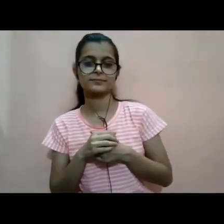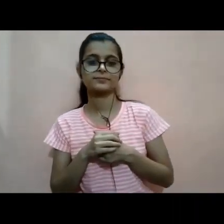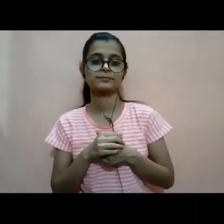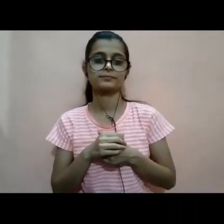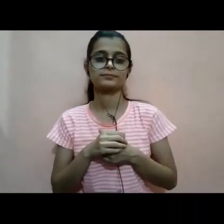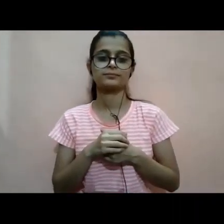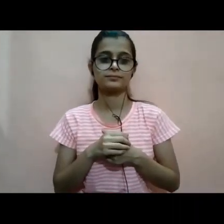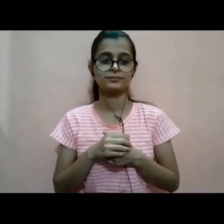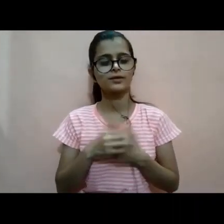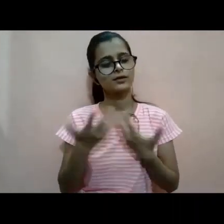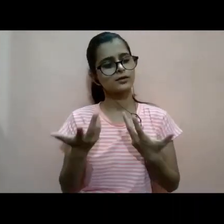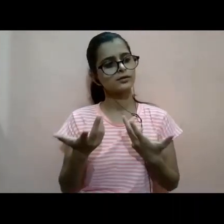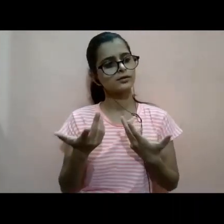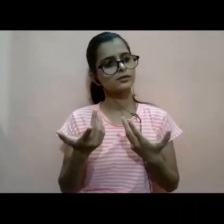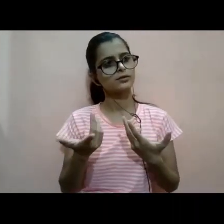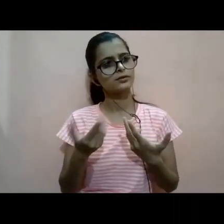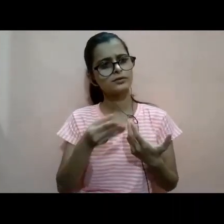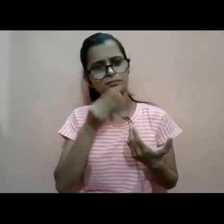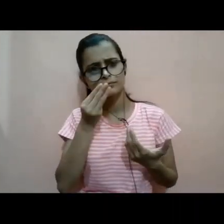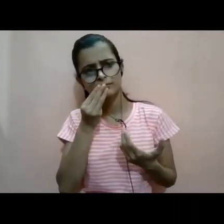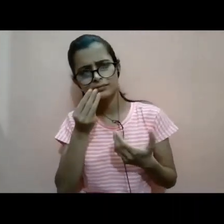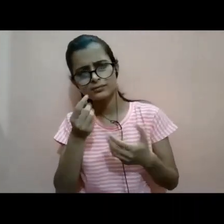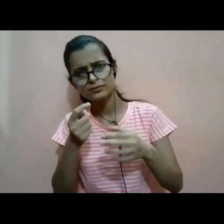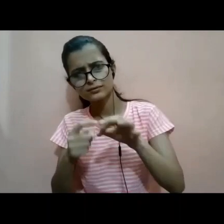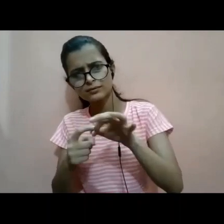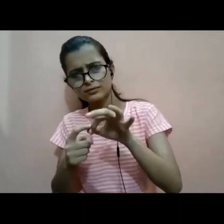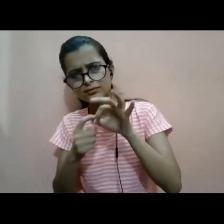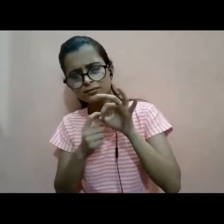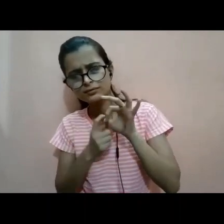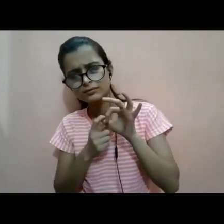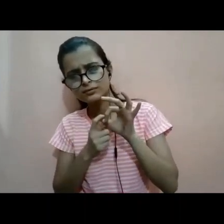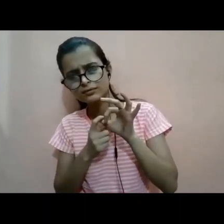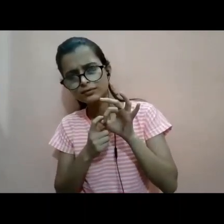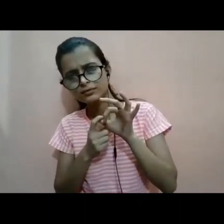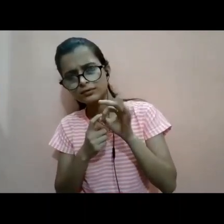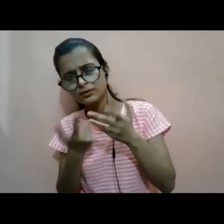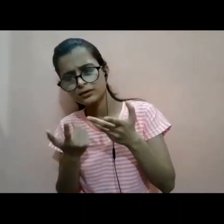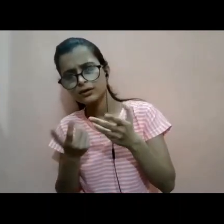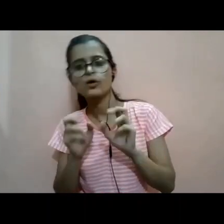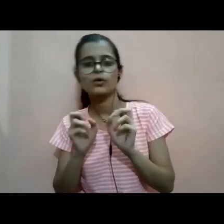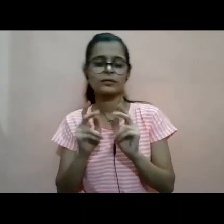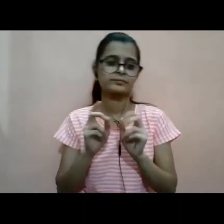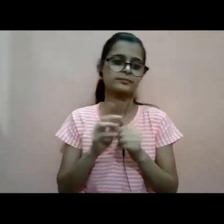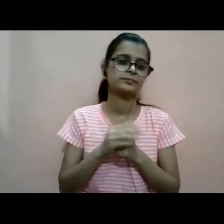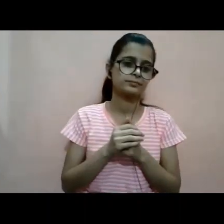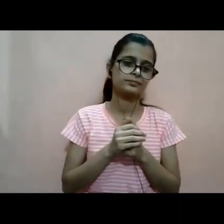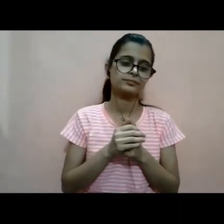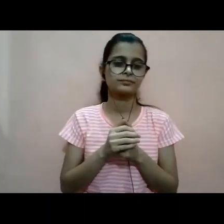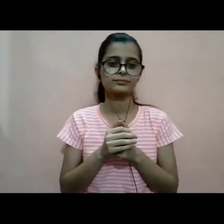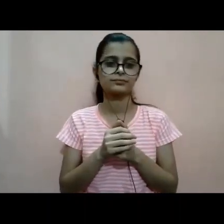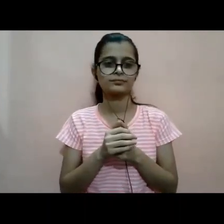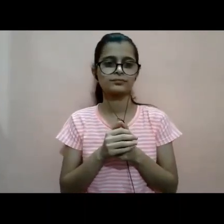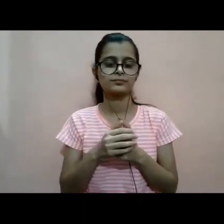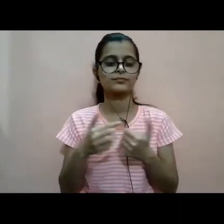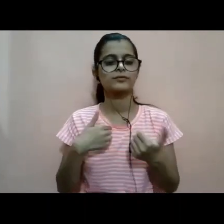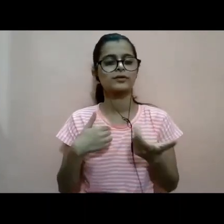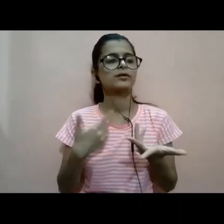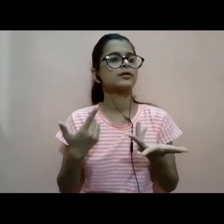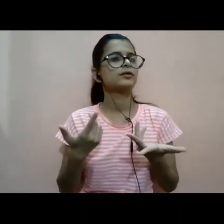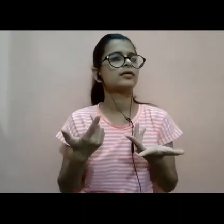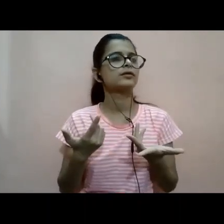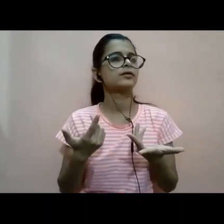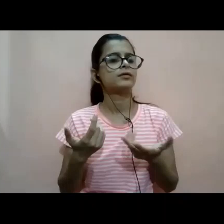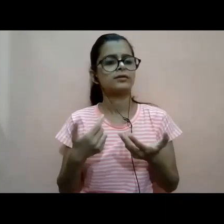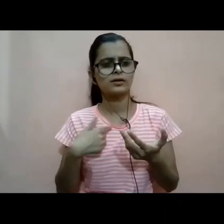So I'm interpreting the question, and please correct me if I'm wrong here. I'm interpreting the question along the lines of, are we